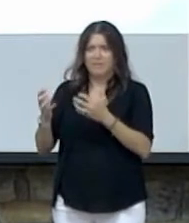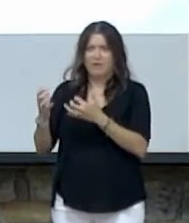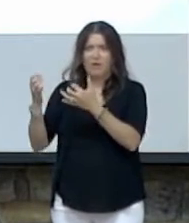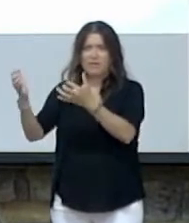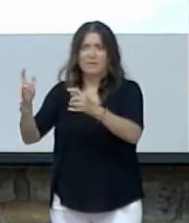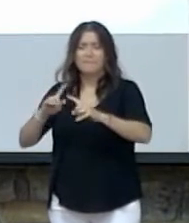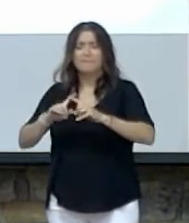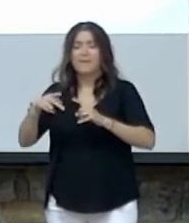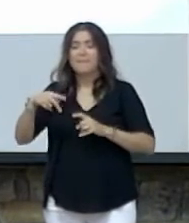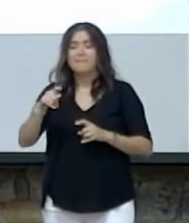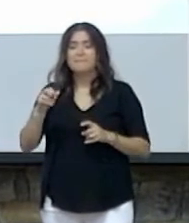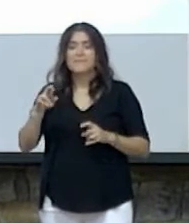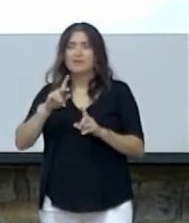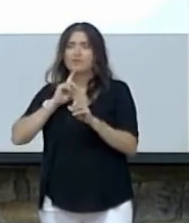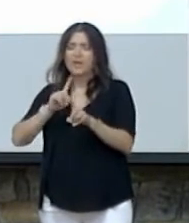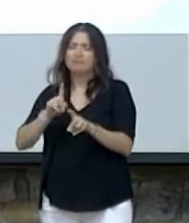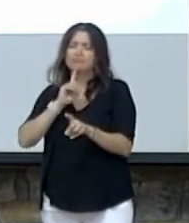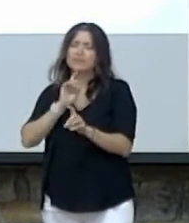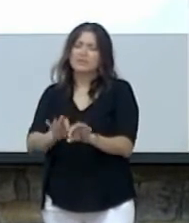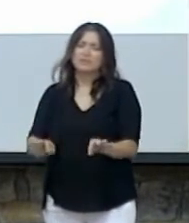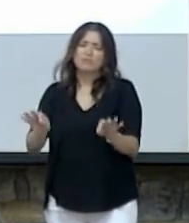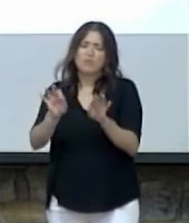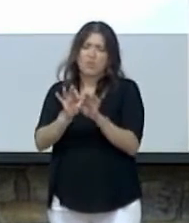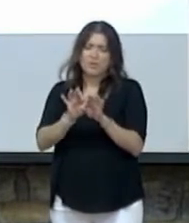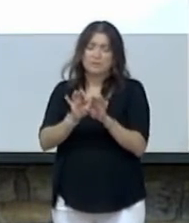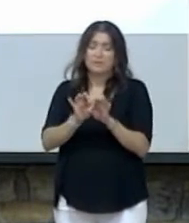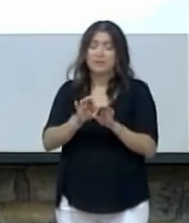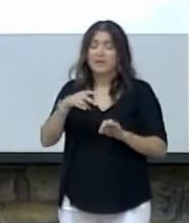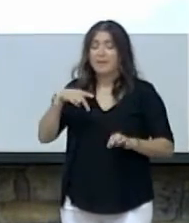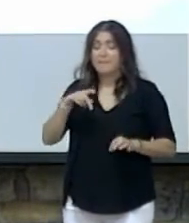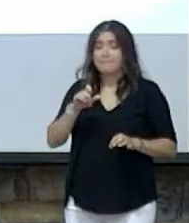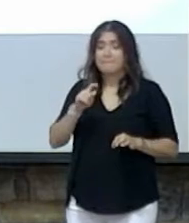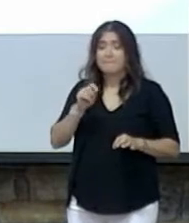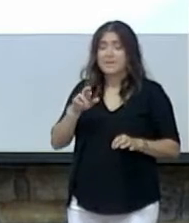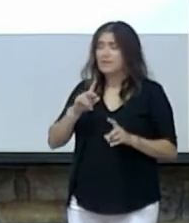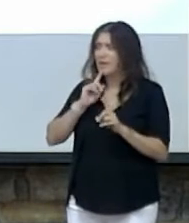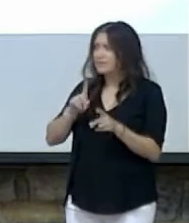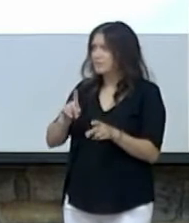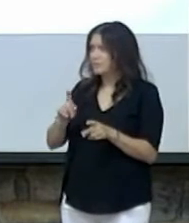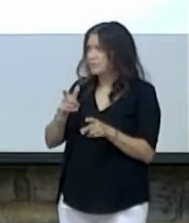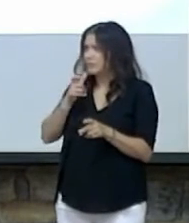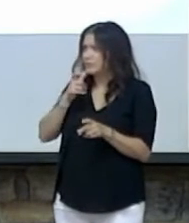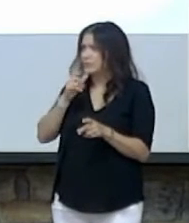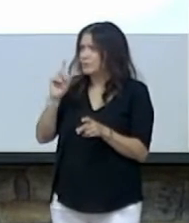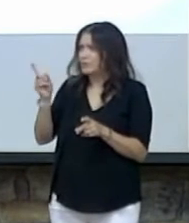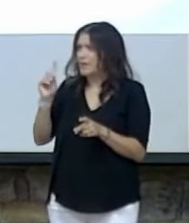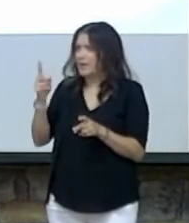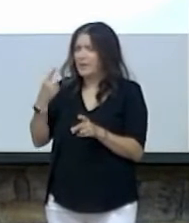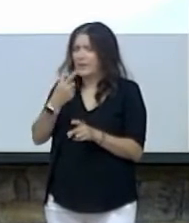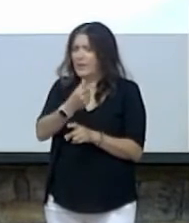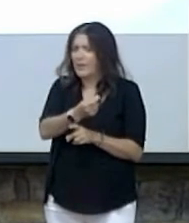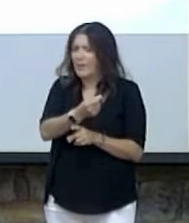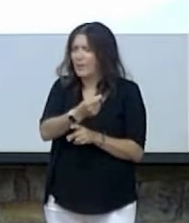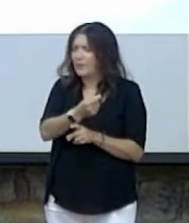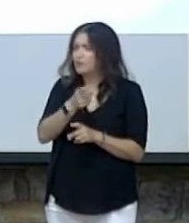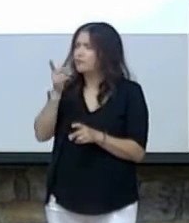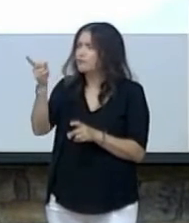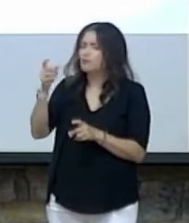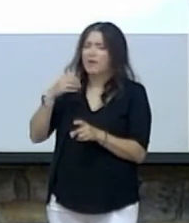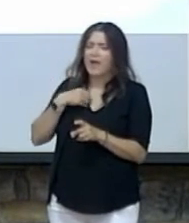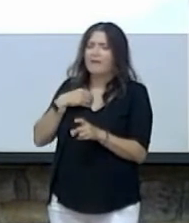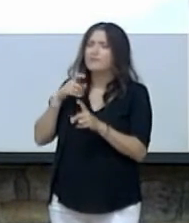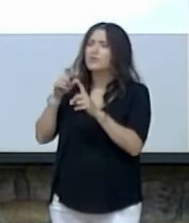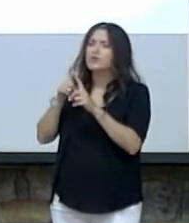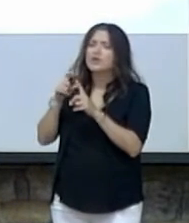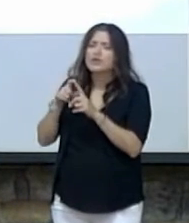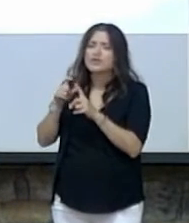one that's so important. Simon Peter answered him, Lord, to whom shall we go? You have the words of